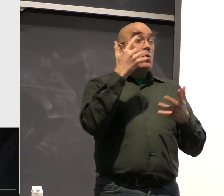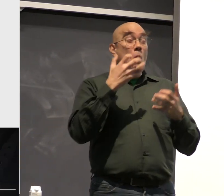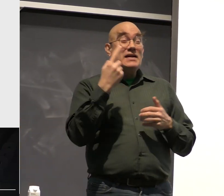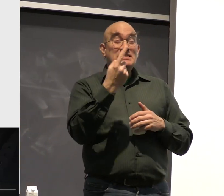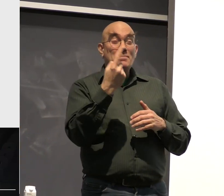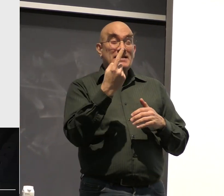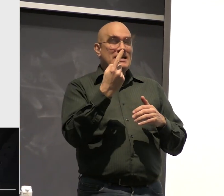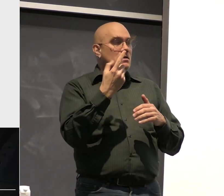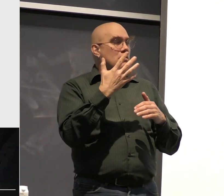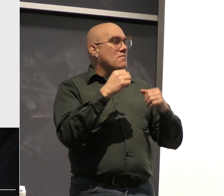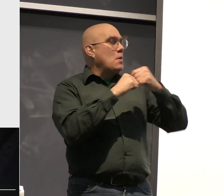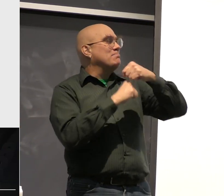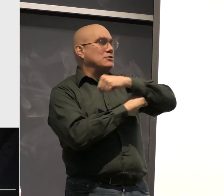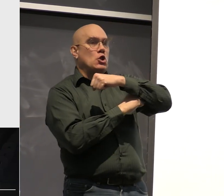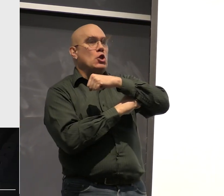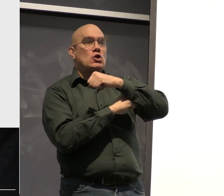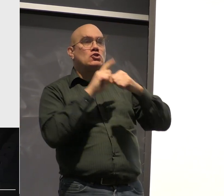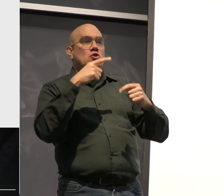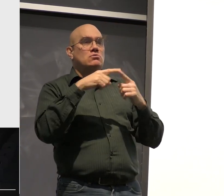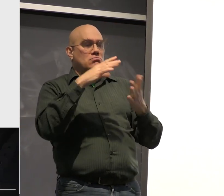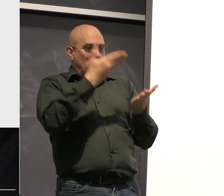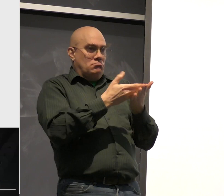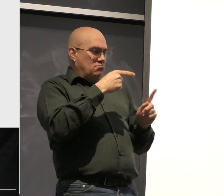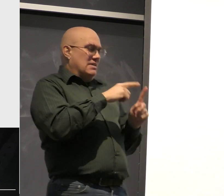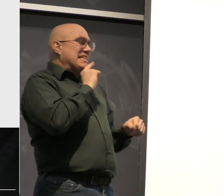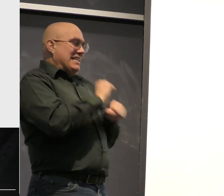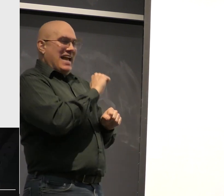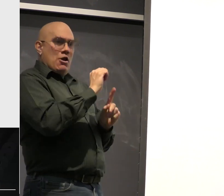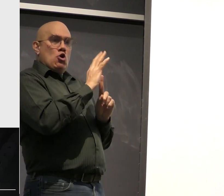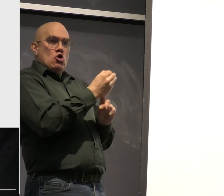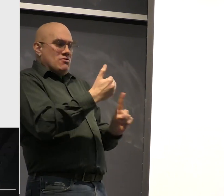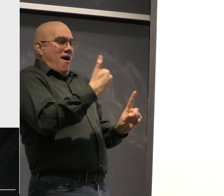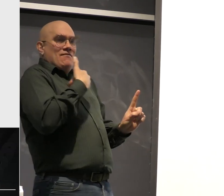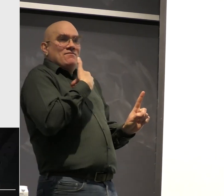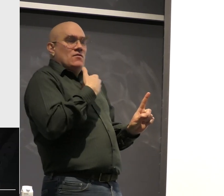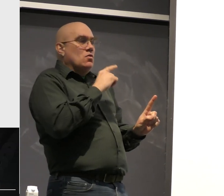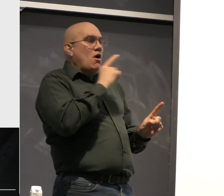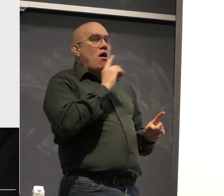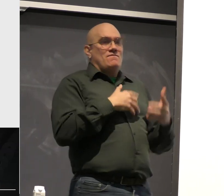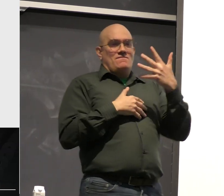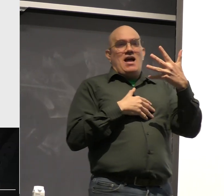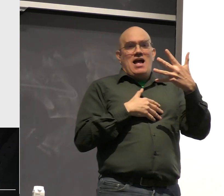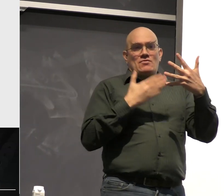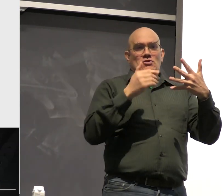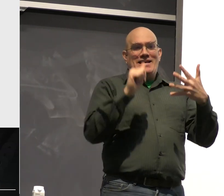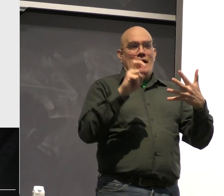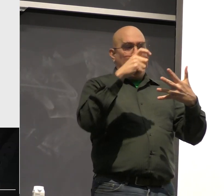Yeah, it's a good question. So, if you want something foundational, just to say first, there is a culture, we do have that, but there are